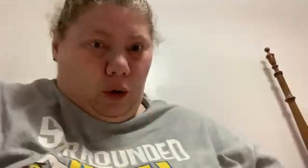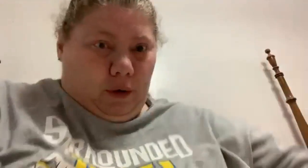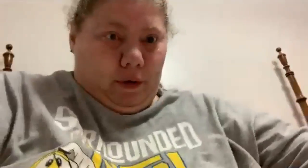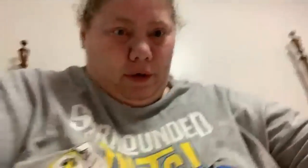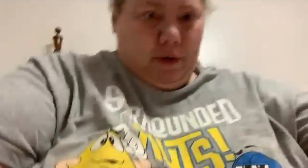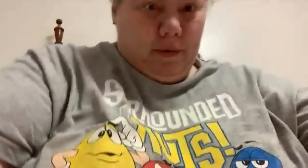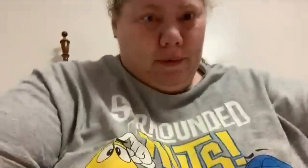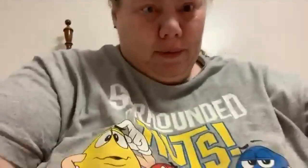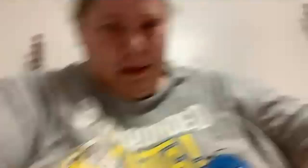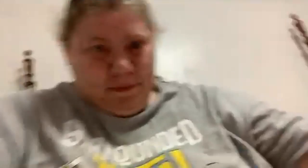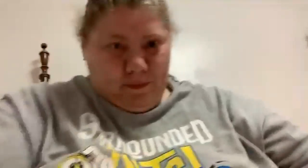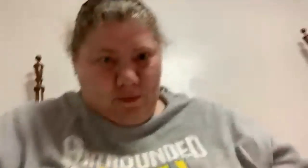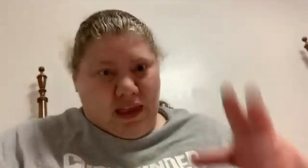more inclusive for everyone.